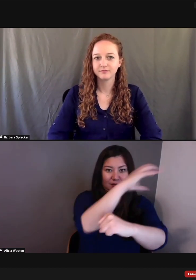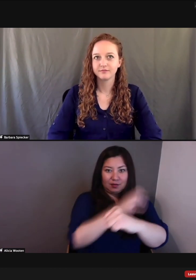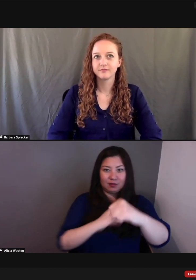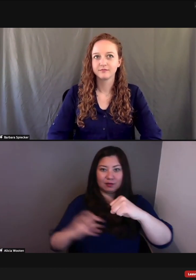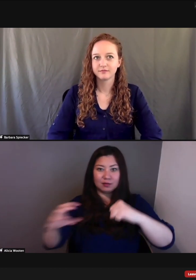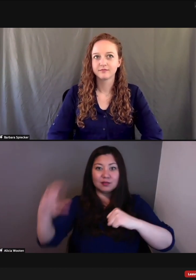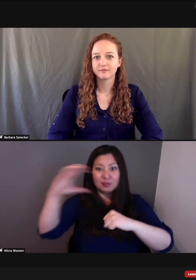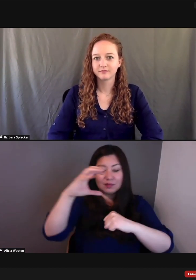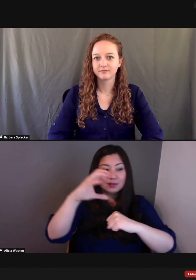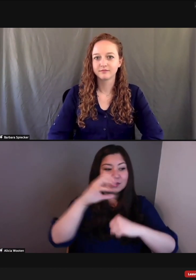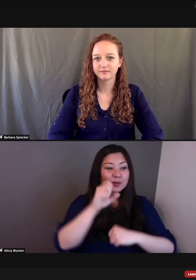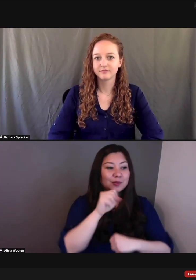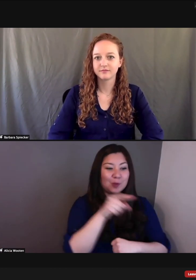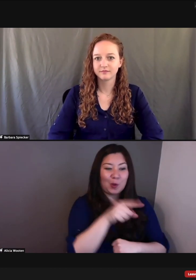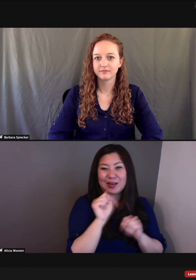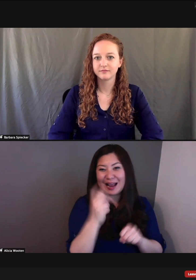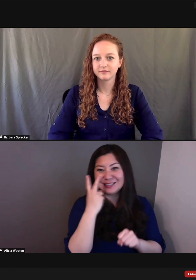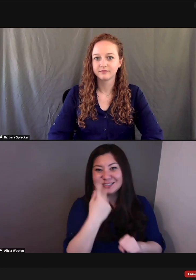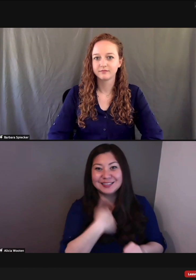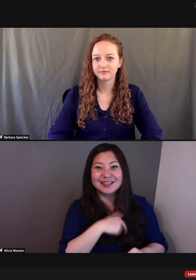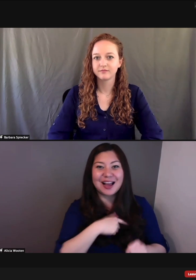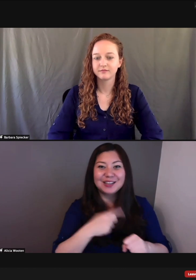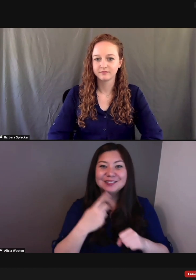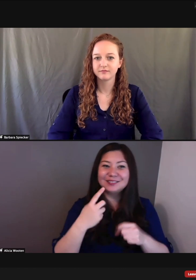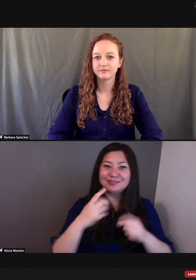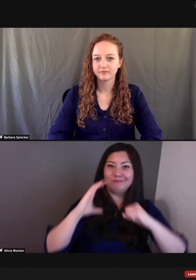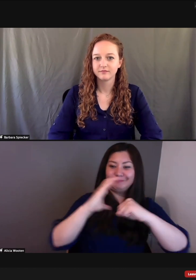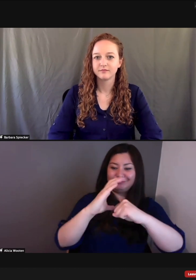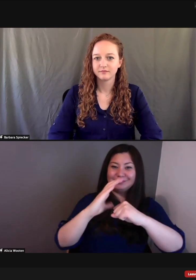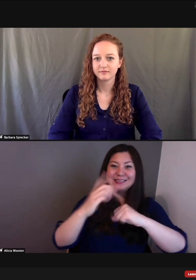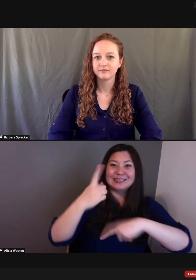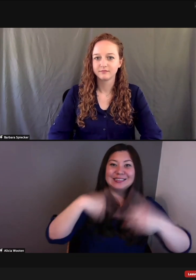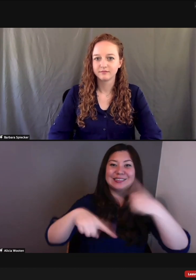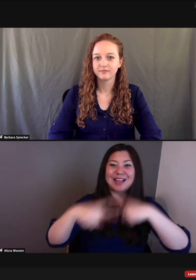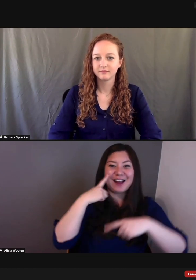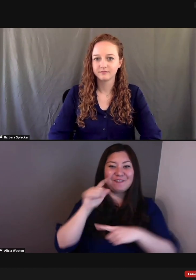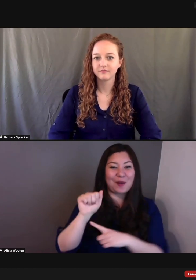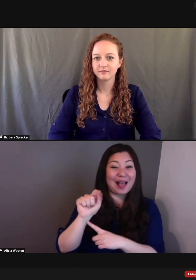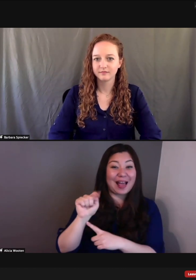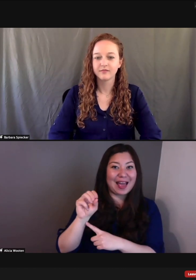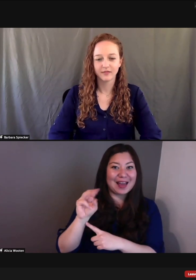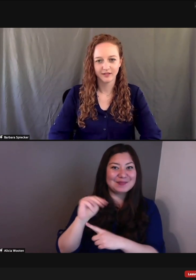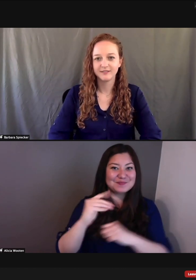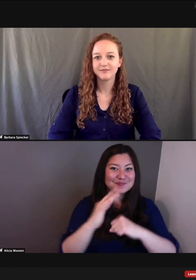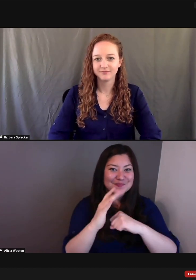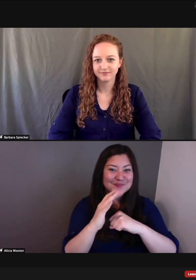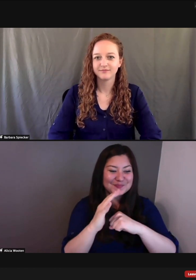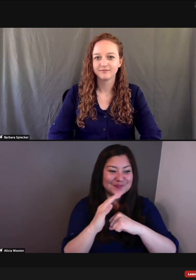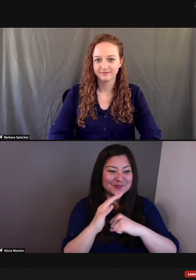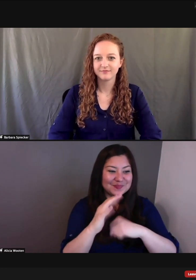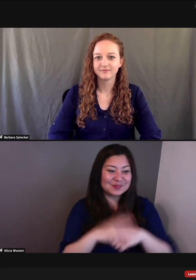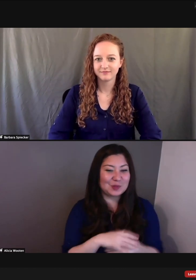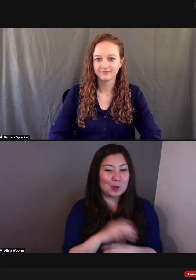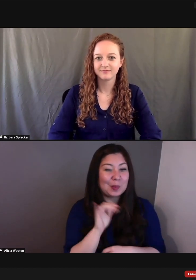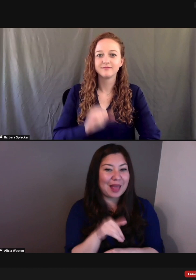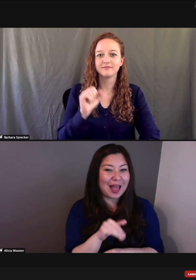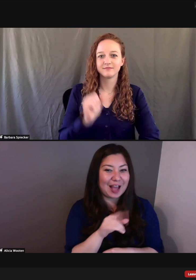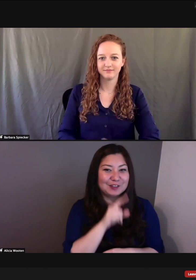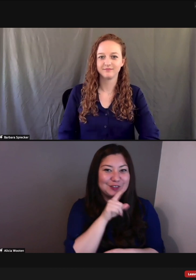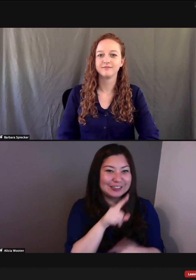deaf scientists, engineers, supervisors, IT specialists, all interacting.